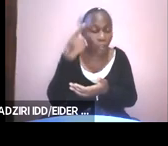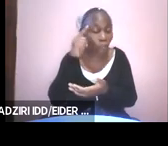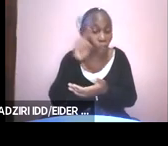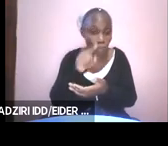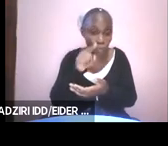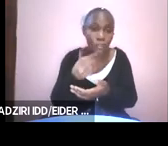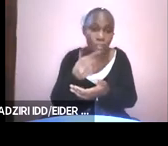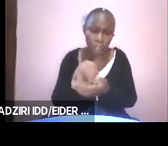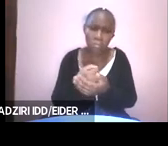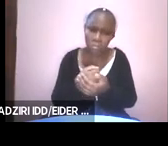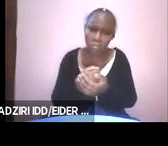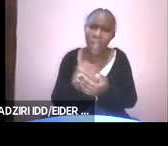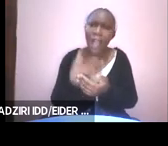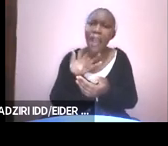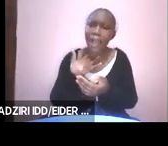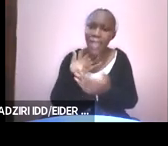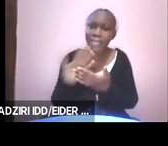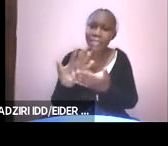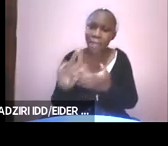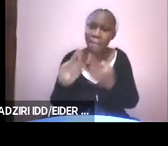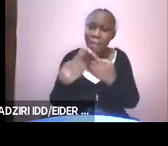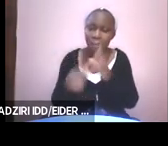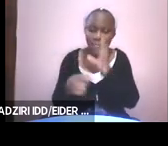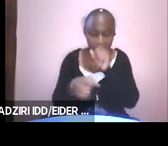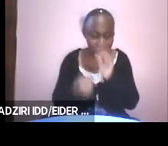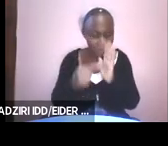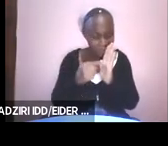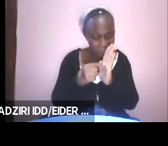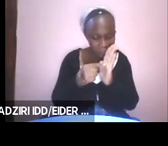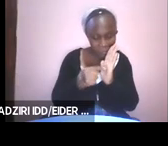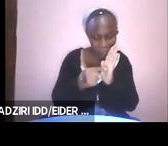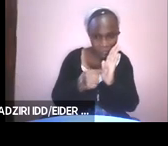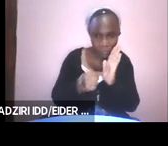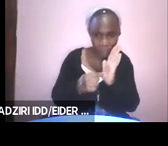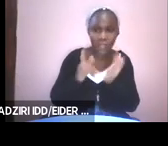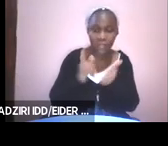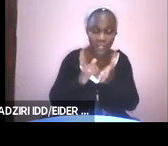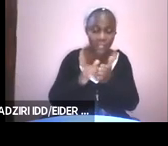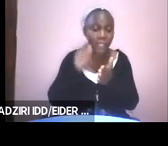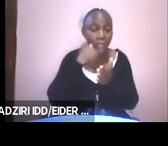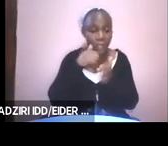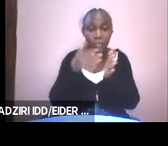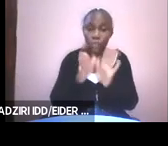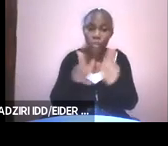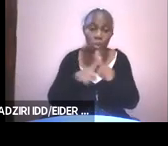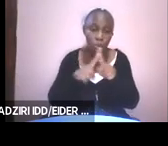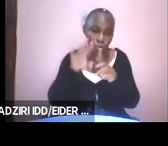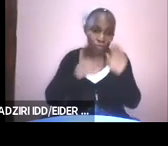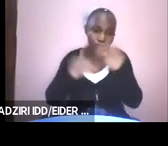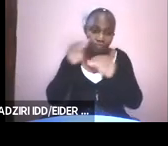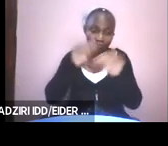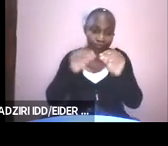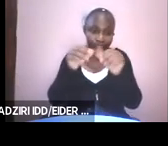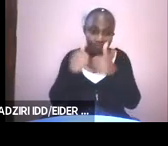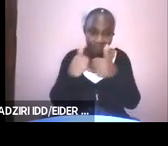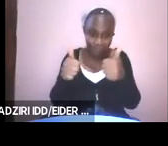I was missing this because I think it's also important. So that's also valid to mention here as a sort of weakness, but it's not